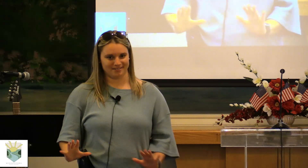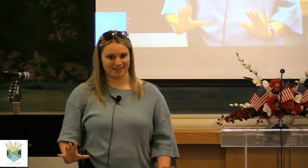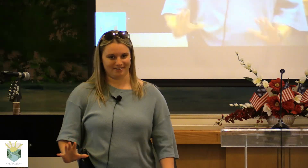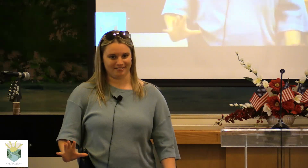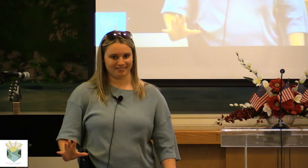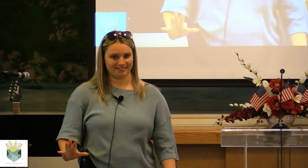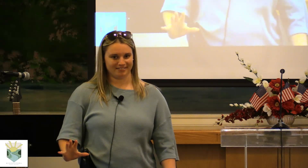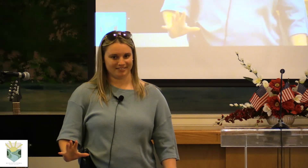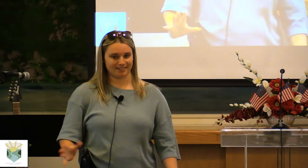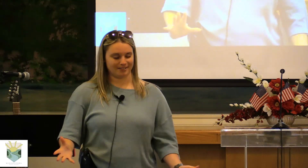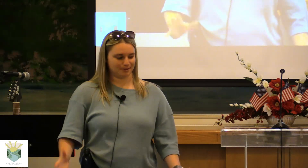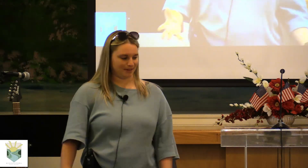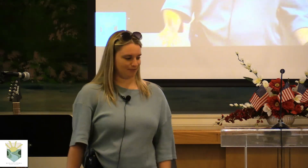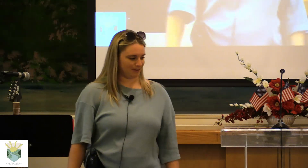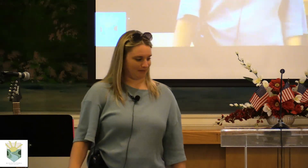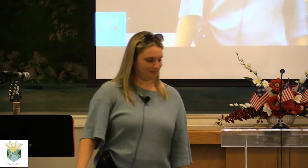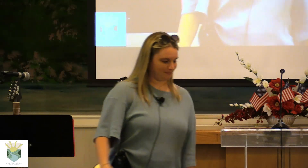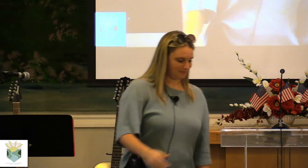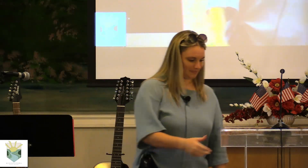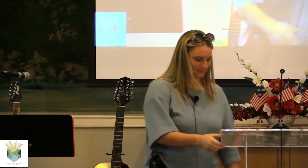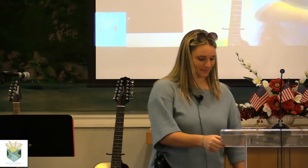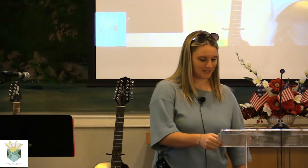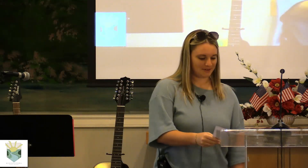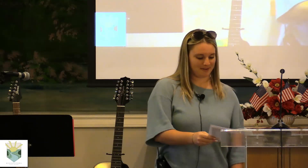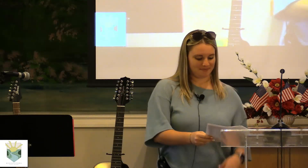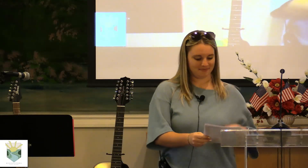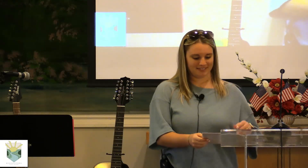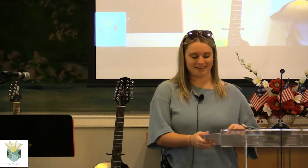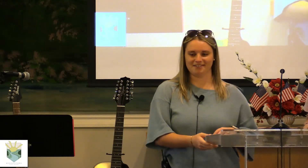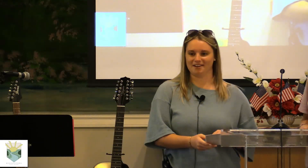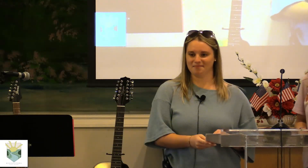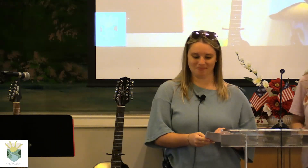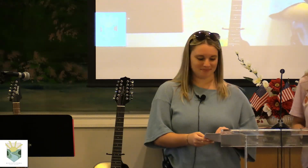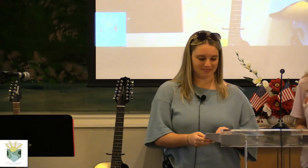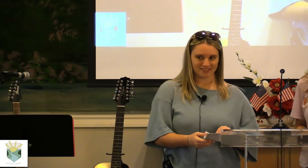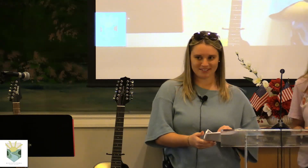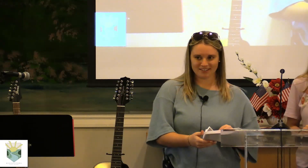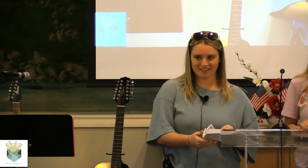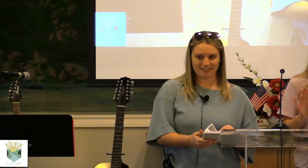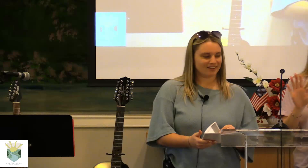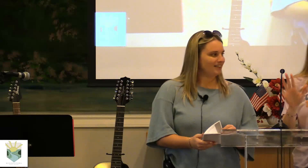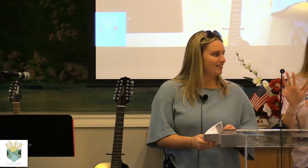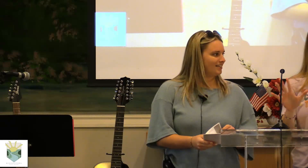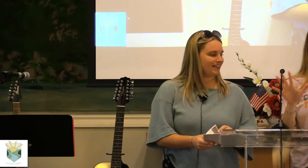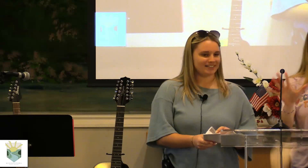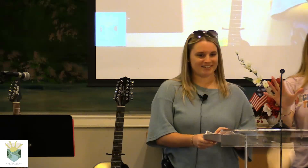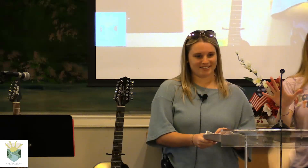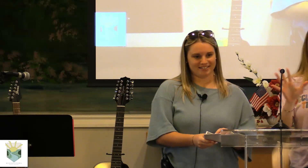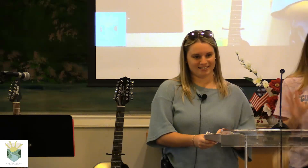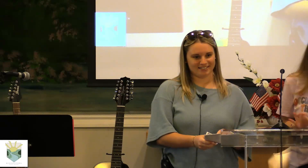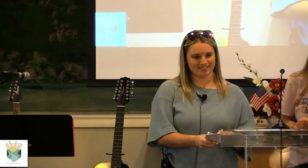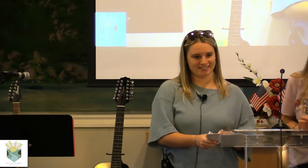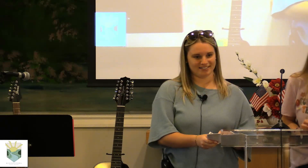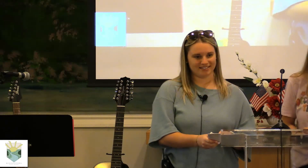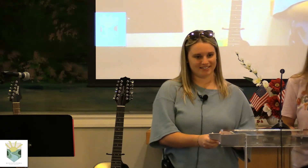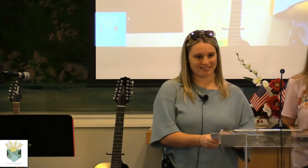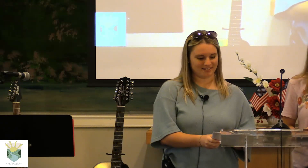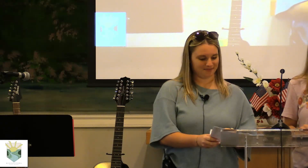down. So that's really helpful to know. Yeah. So anyway, that's how you do that. Instead of being freaked out, be Yes. like, wow.